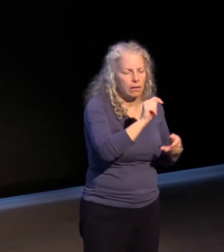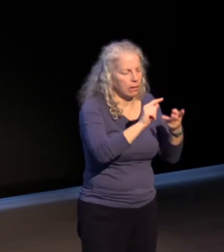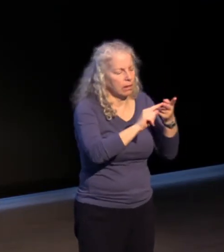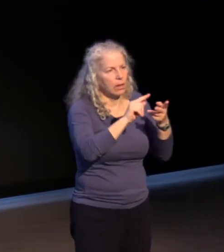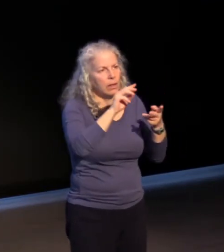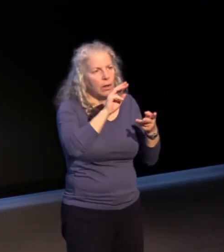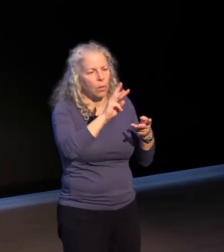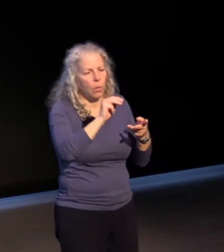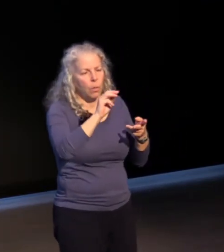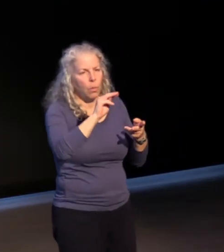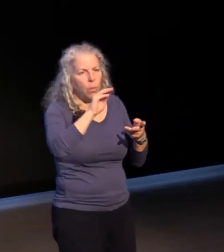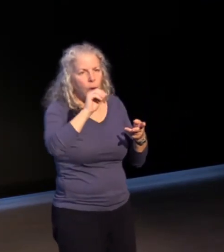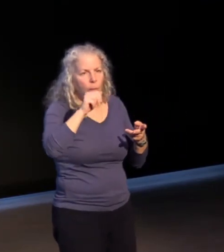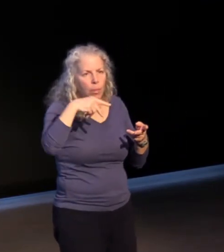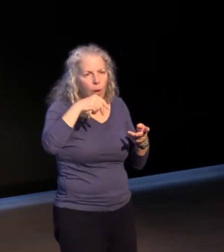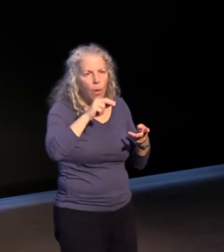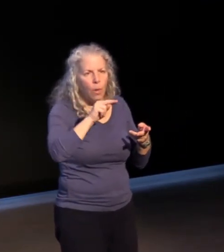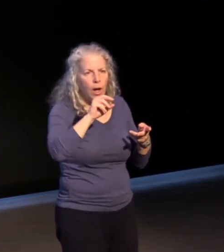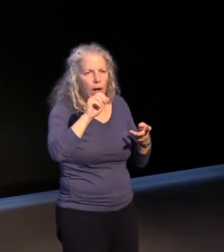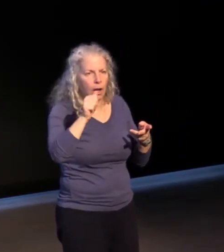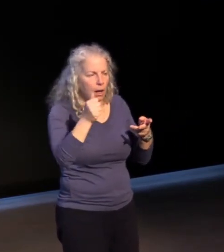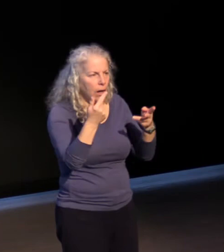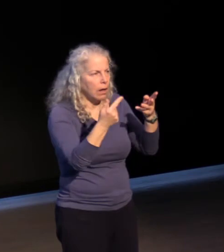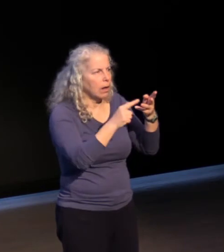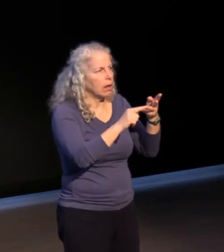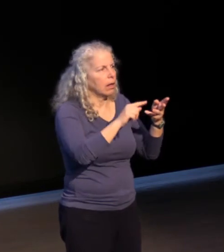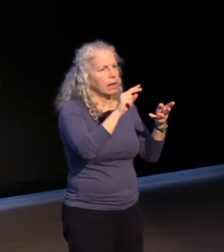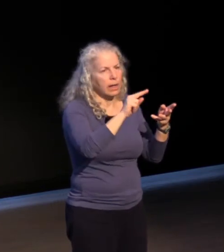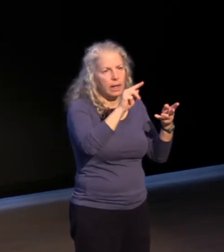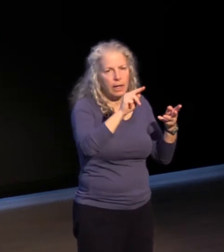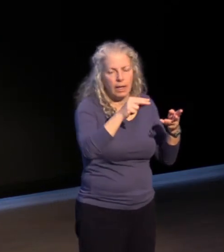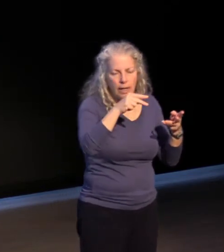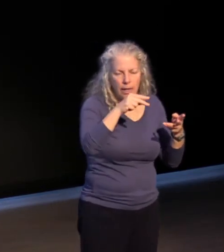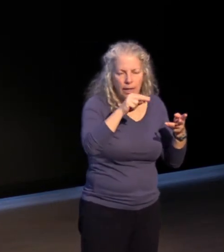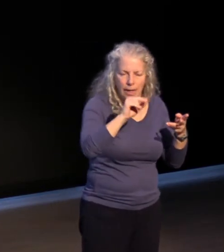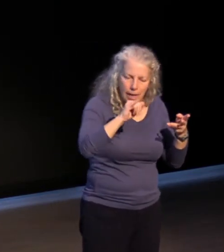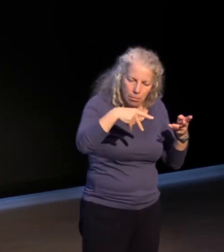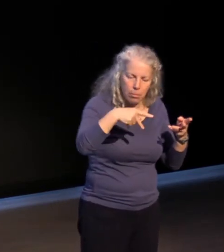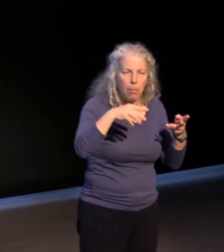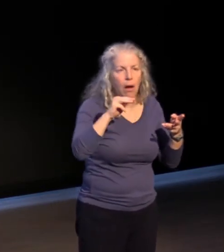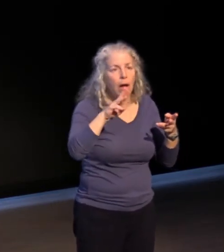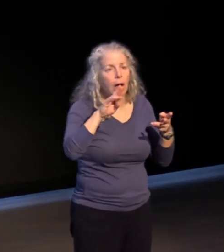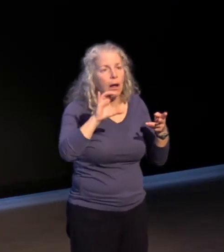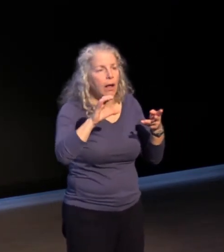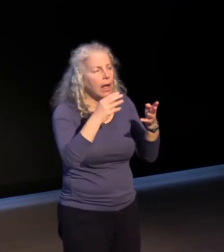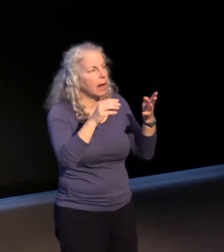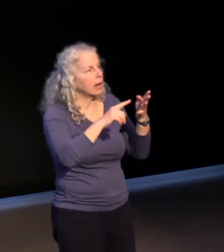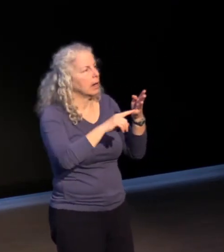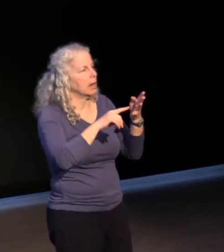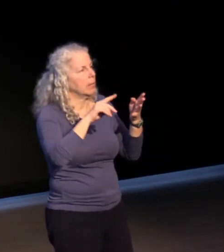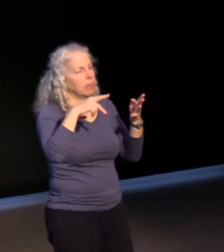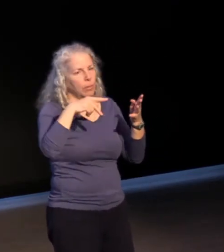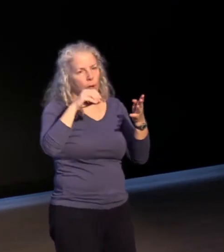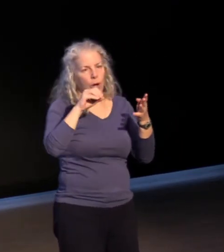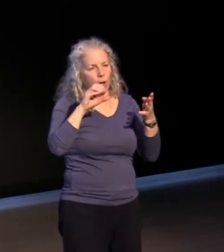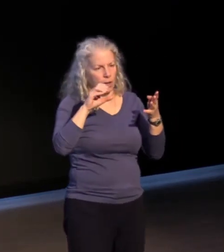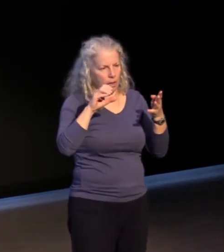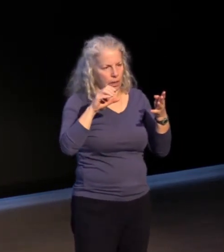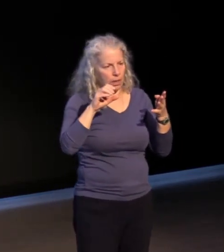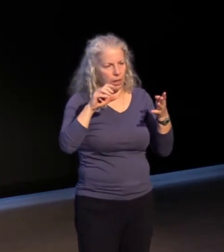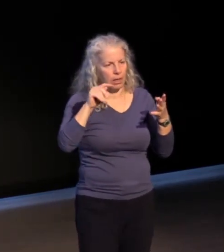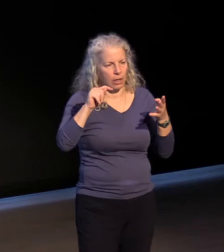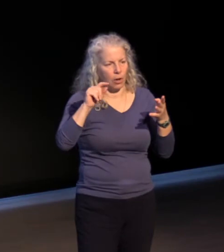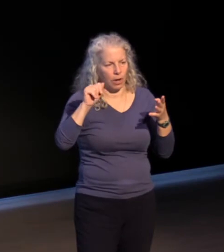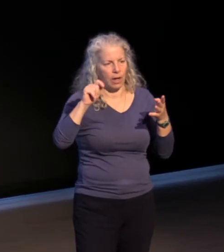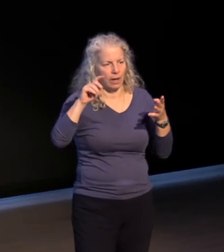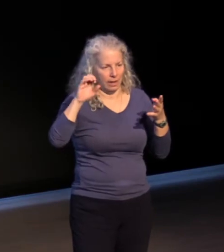smaller bands, including the Nipmuc and the Pocumtuck. This area has always been a place for gathering and